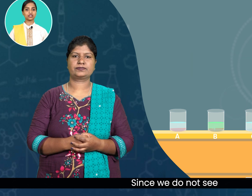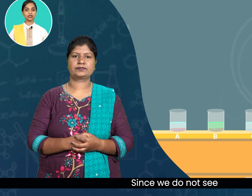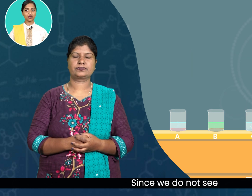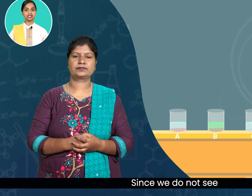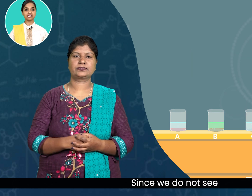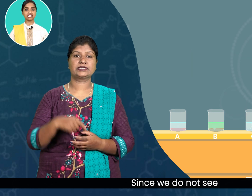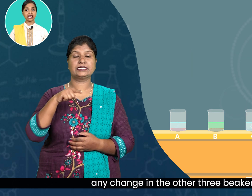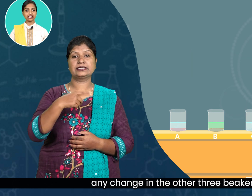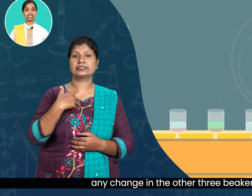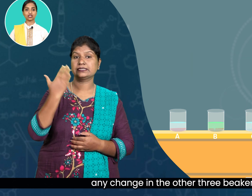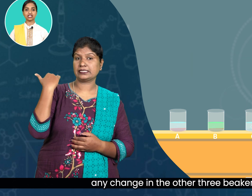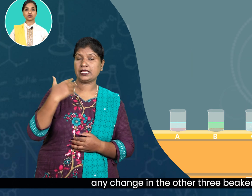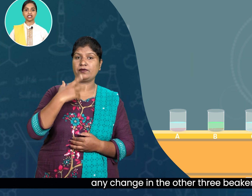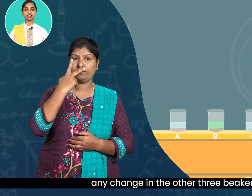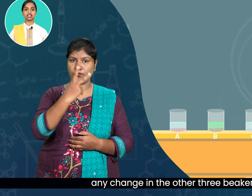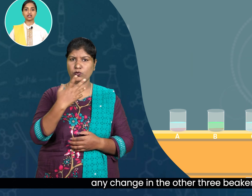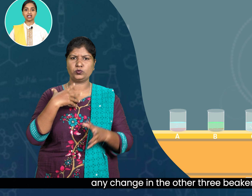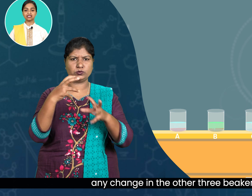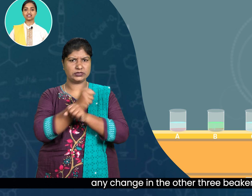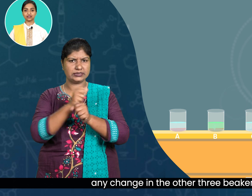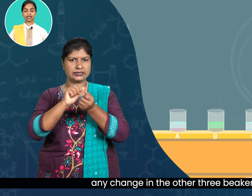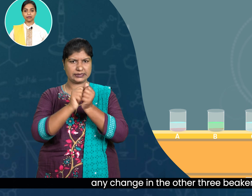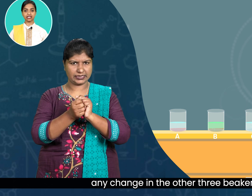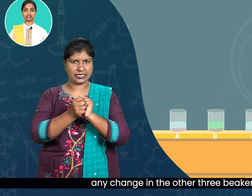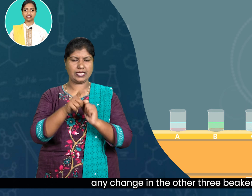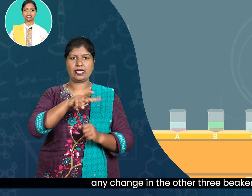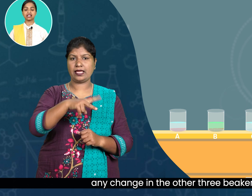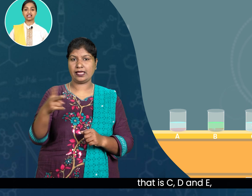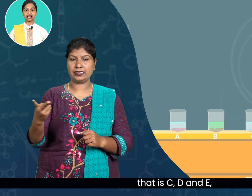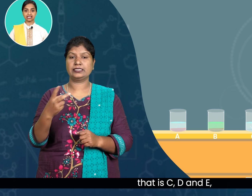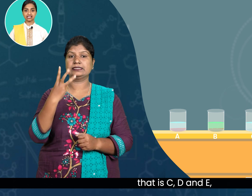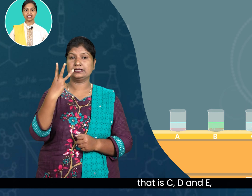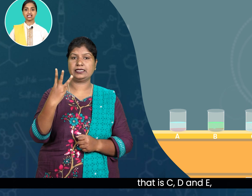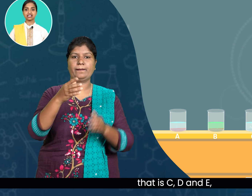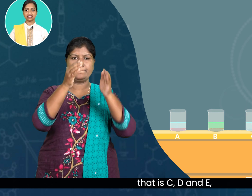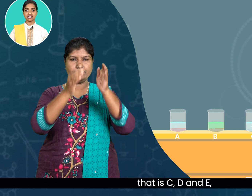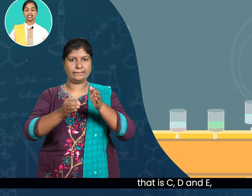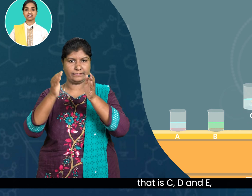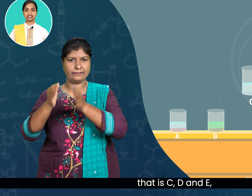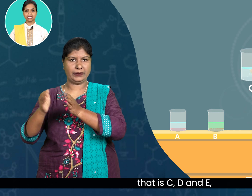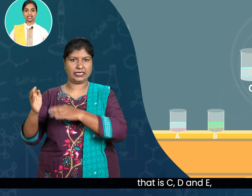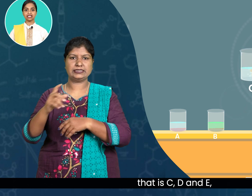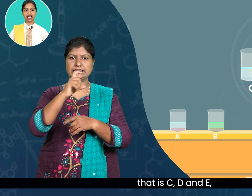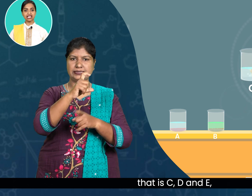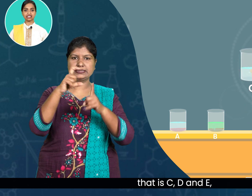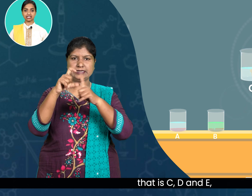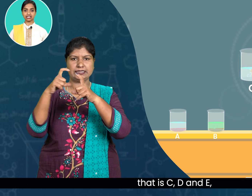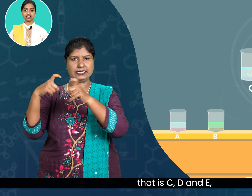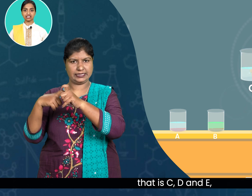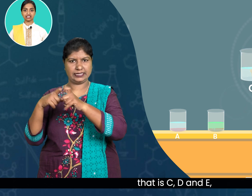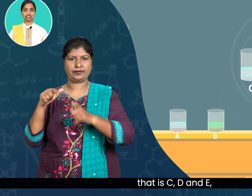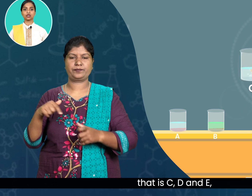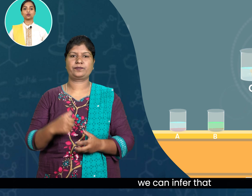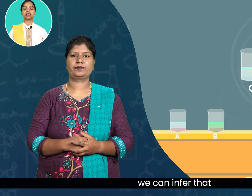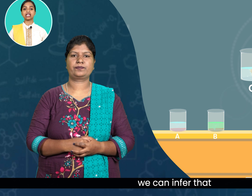Since we do not see any change in the other three beakers, that is C, D and